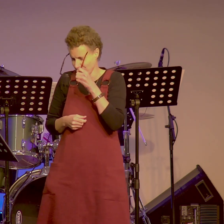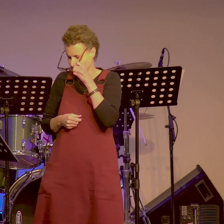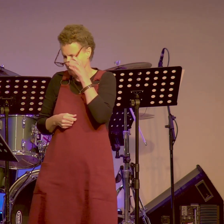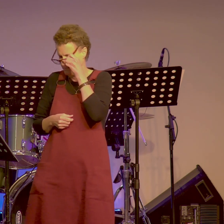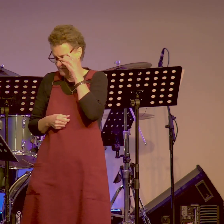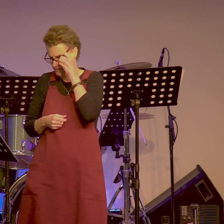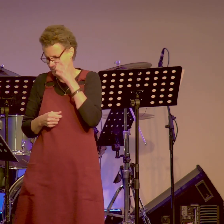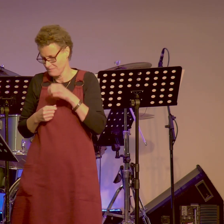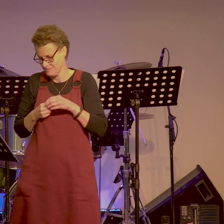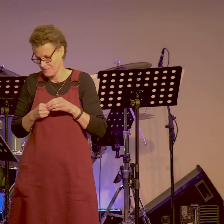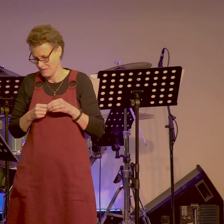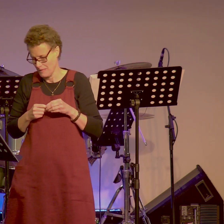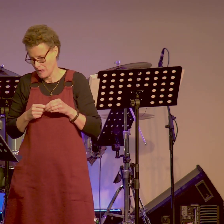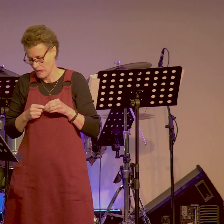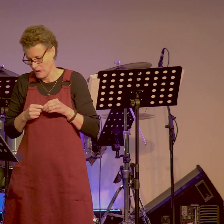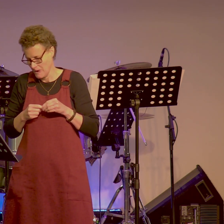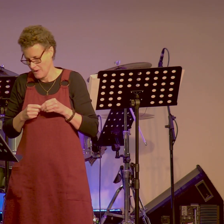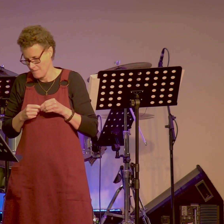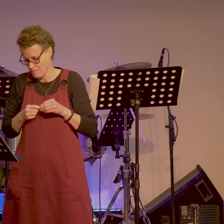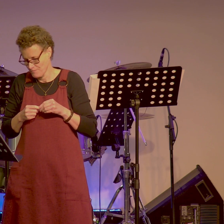day?